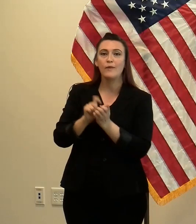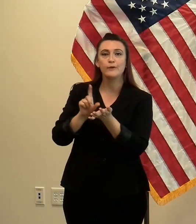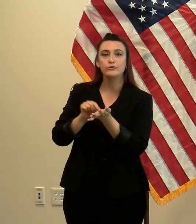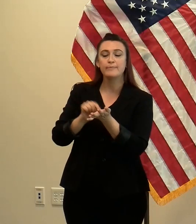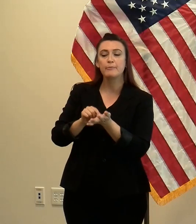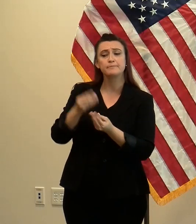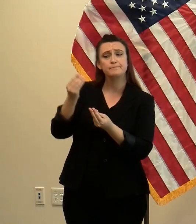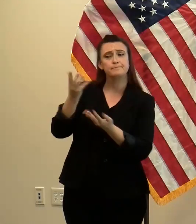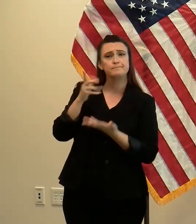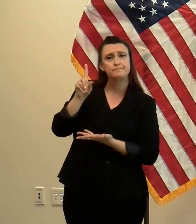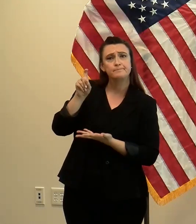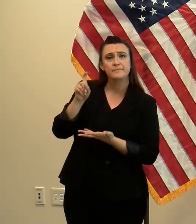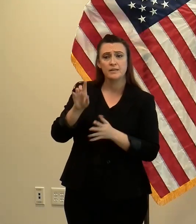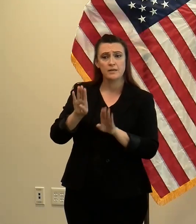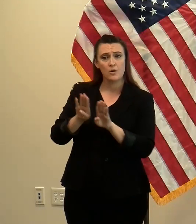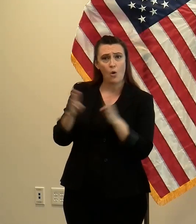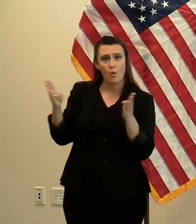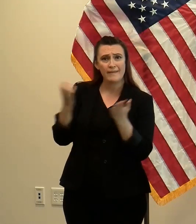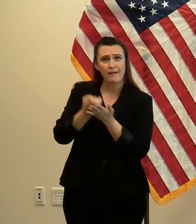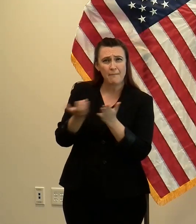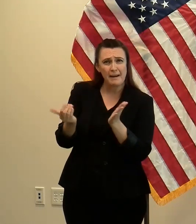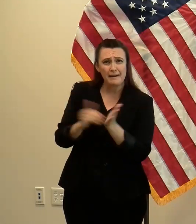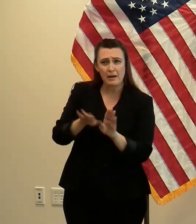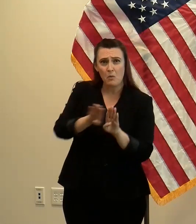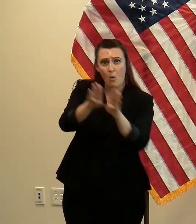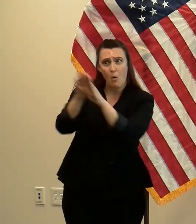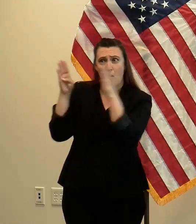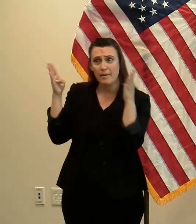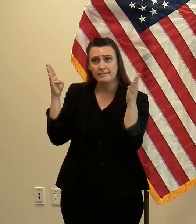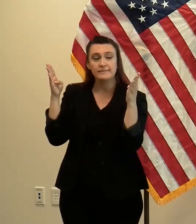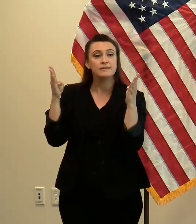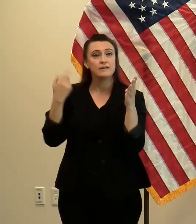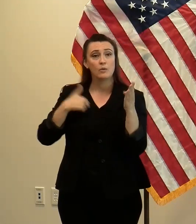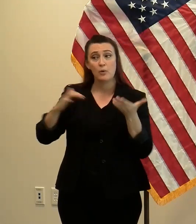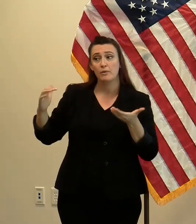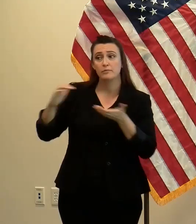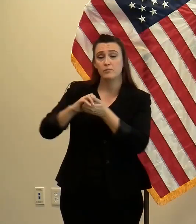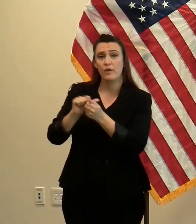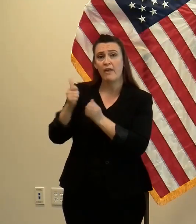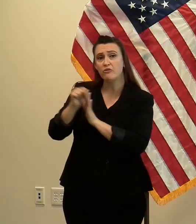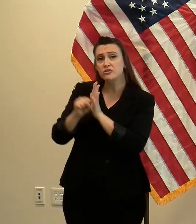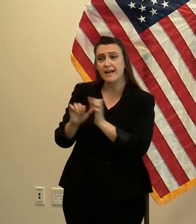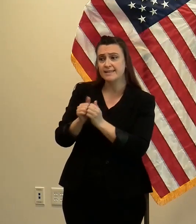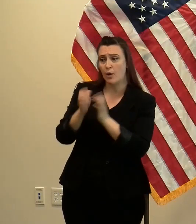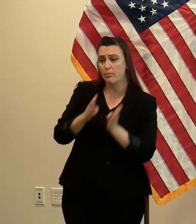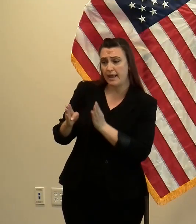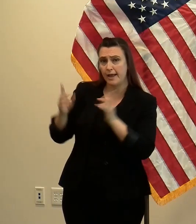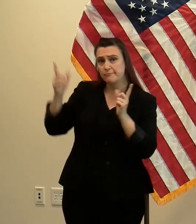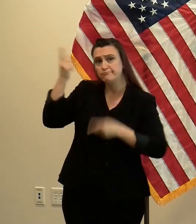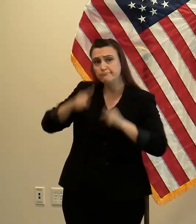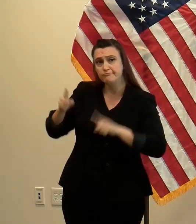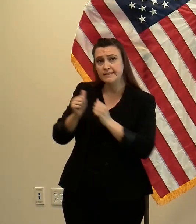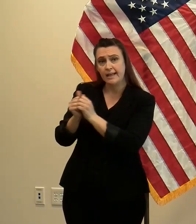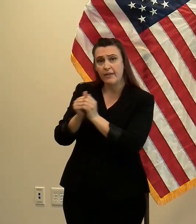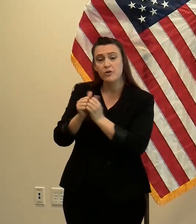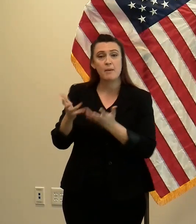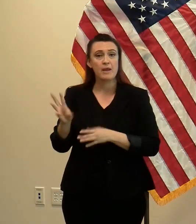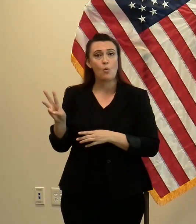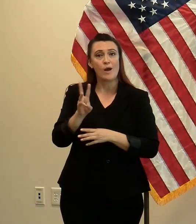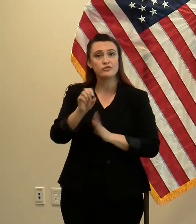in terms of reopening the economy, whether Arizona might join with other states in planning that process, such as the Western